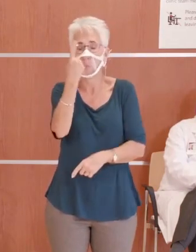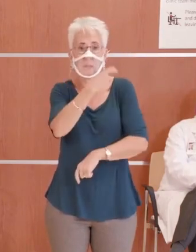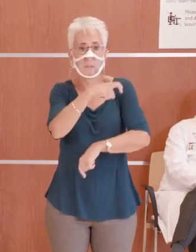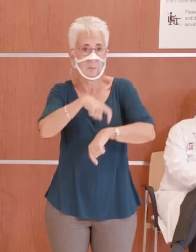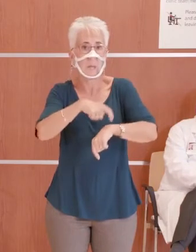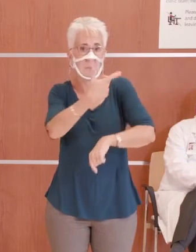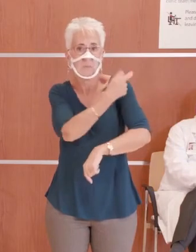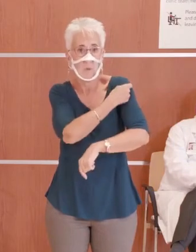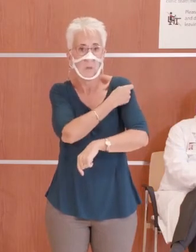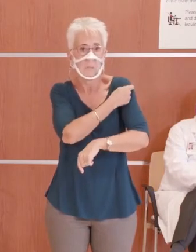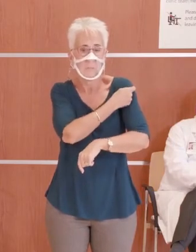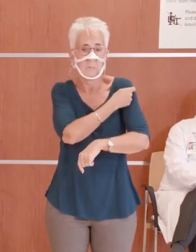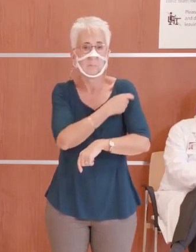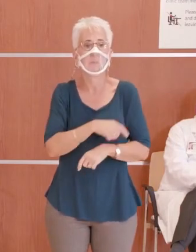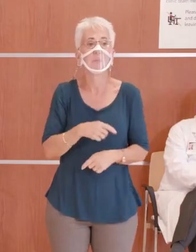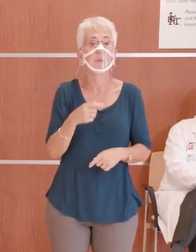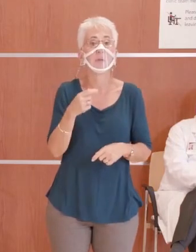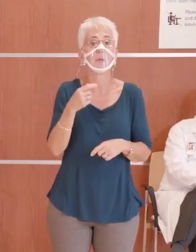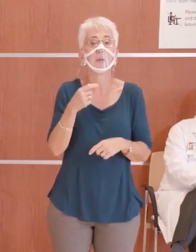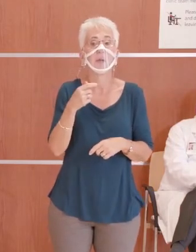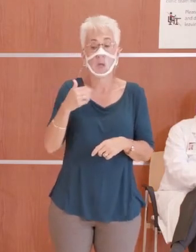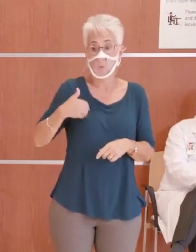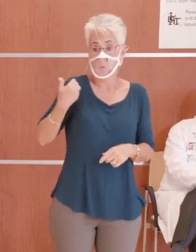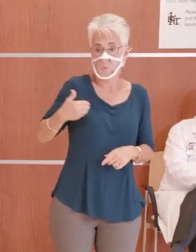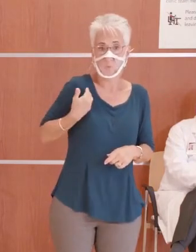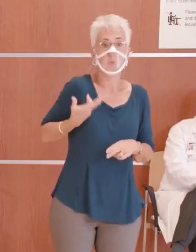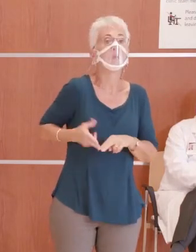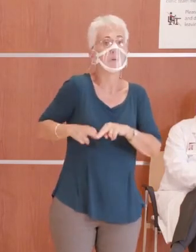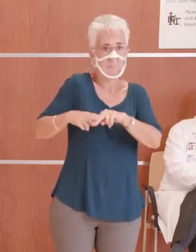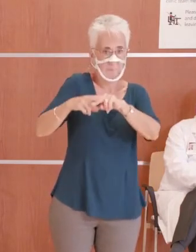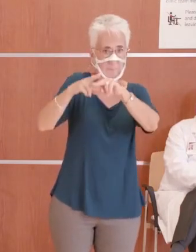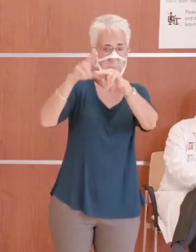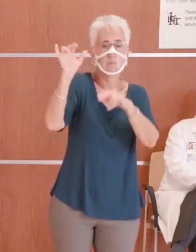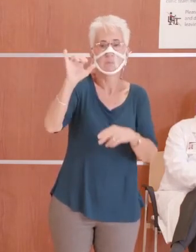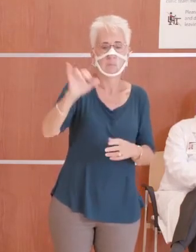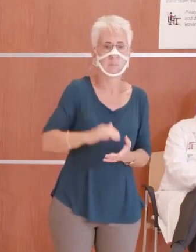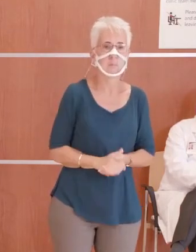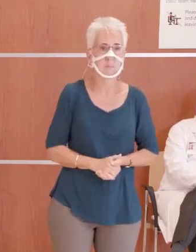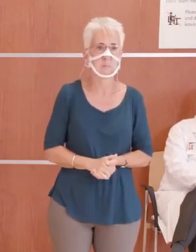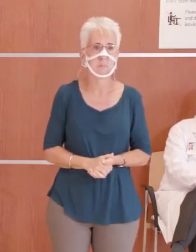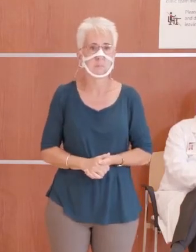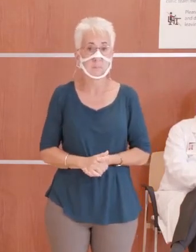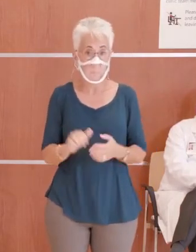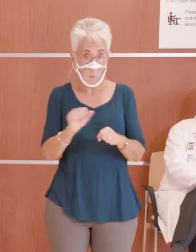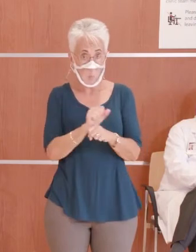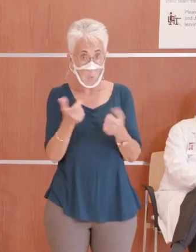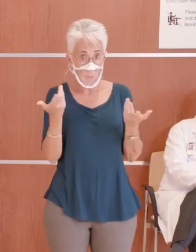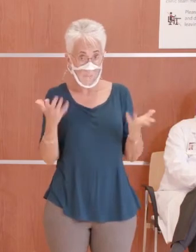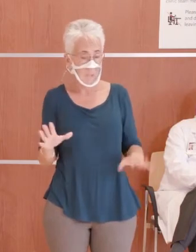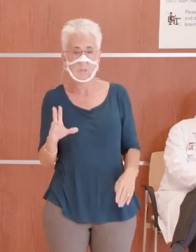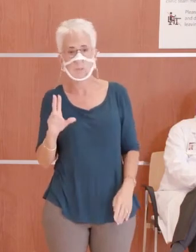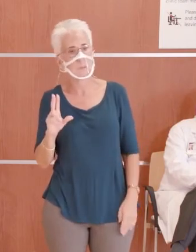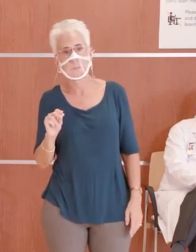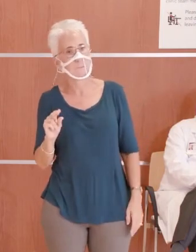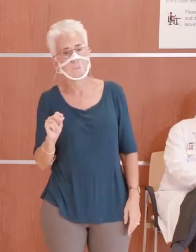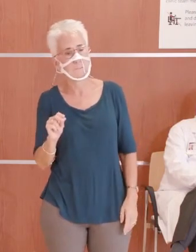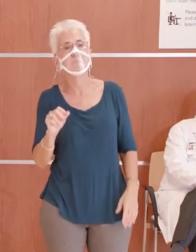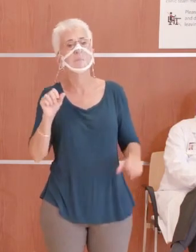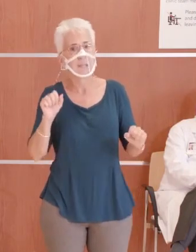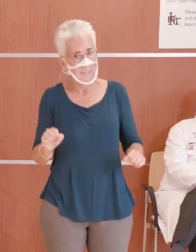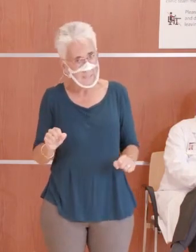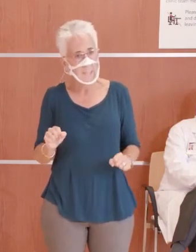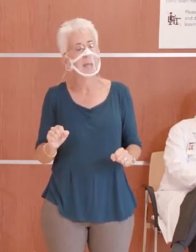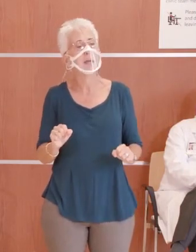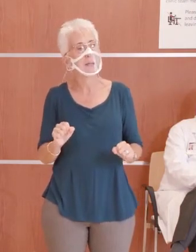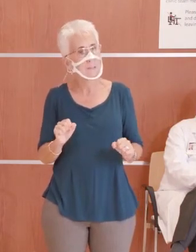also improving quickly among our eligible youth populations. But our work is not done. We can reach more people on